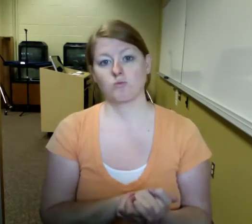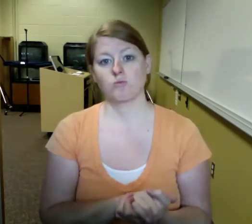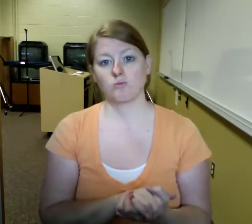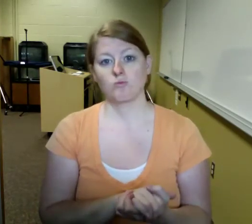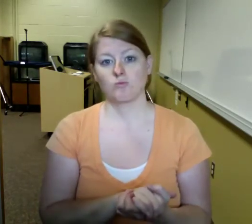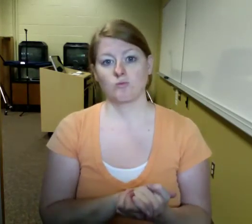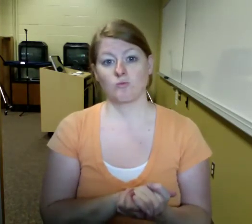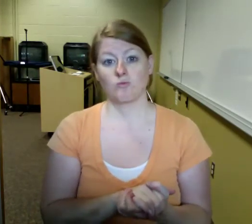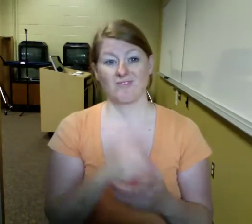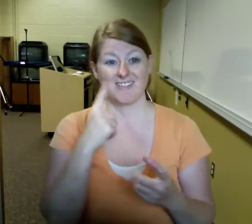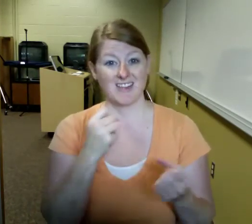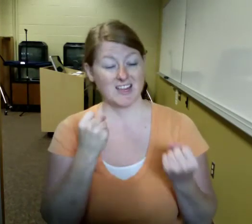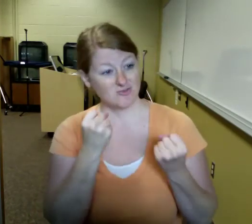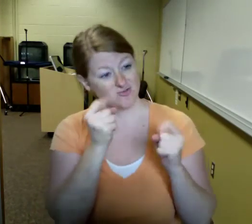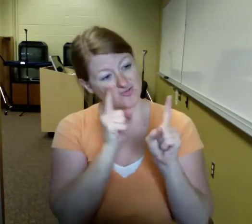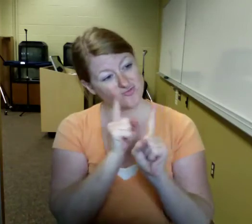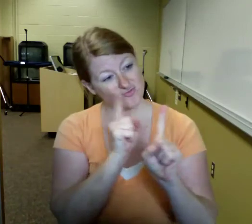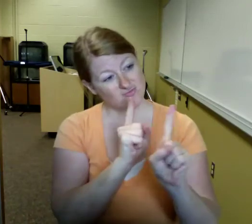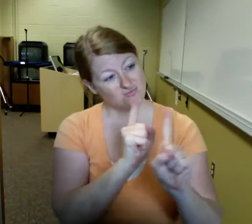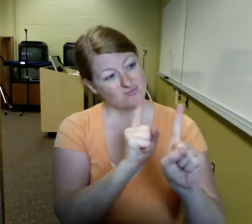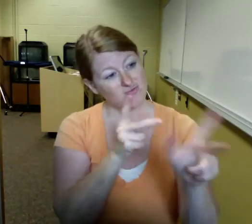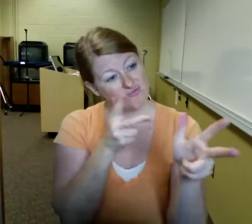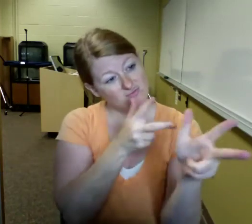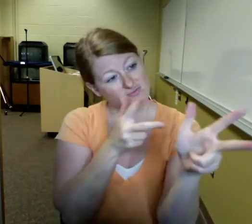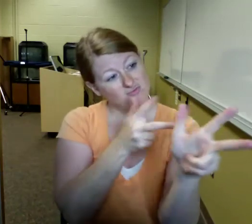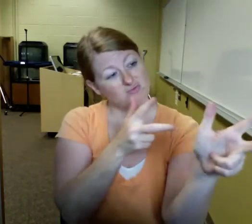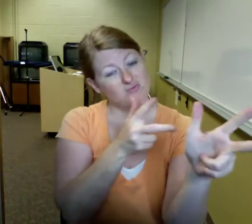That he pursued the vehicle, which was being operated by a white male.